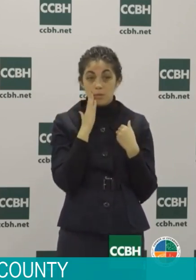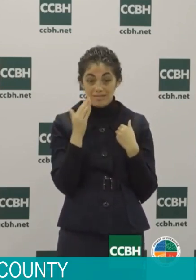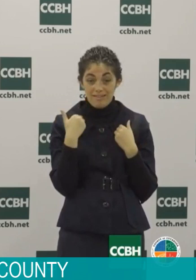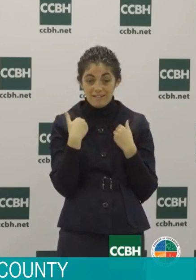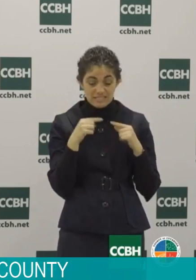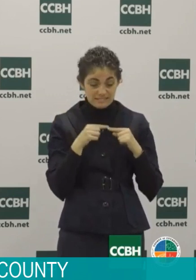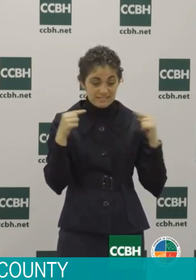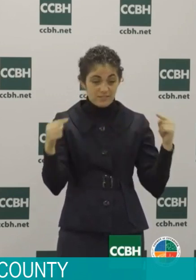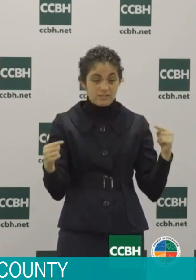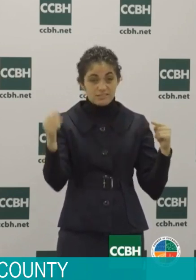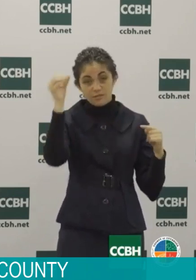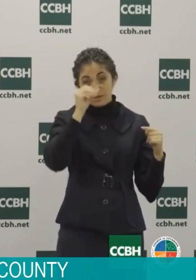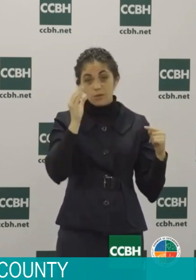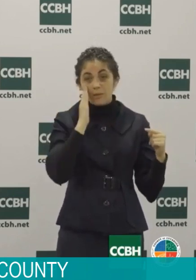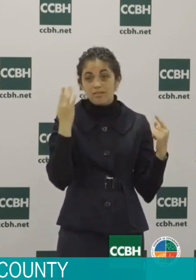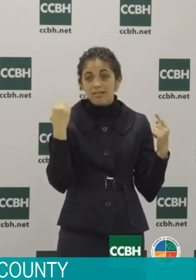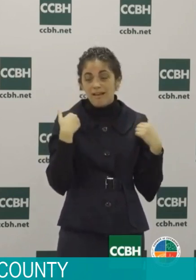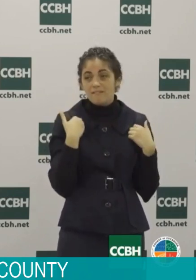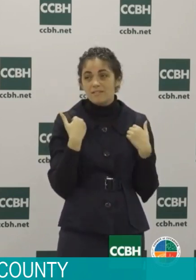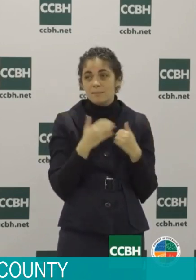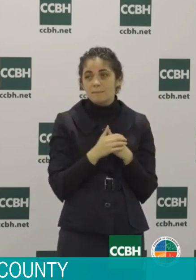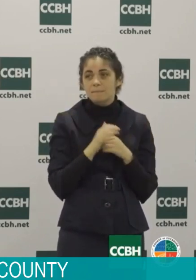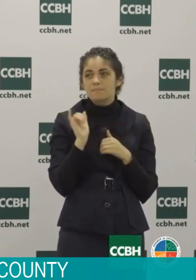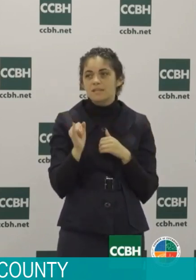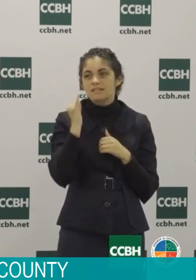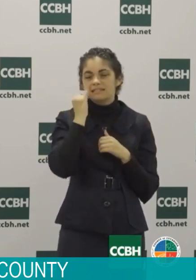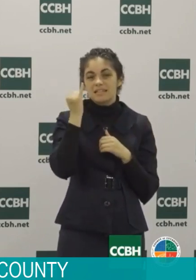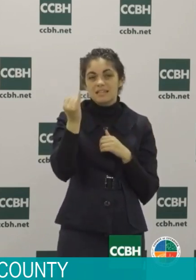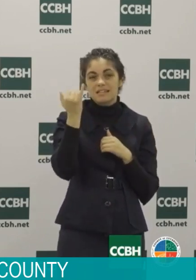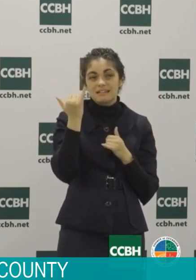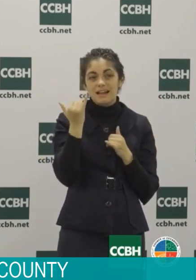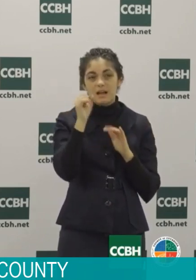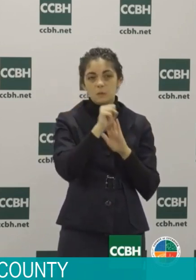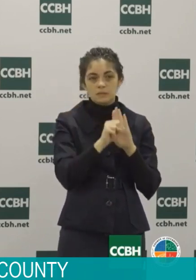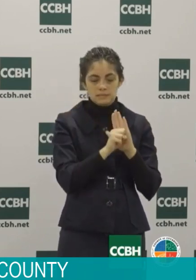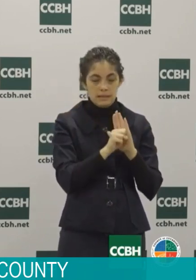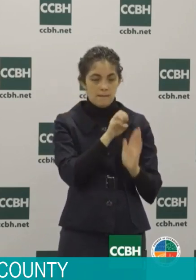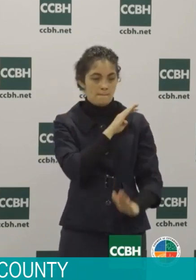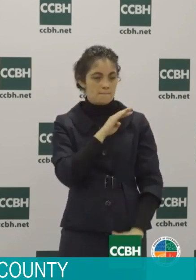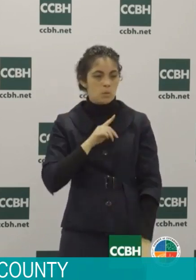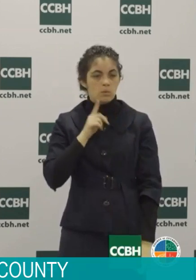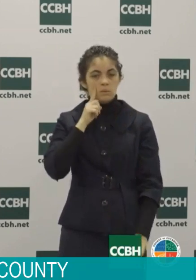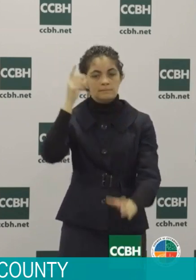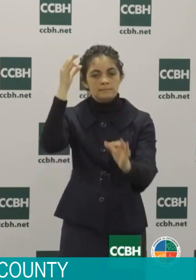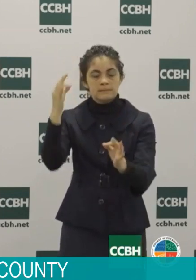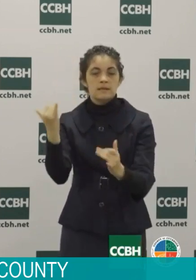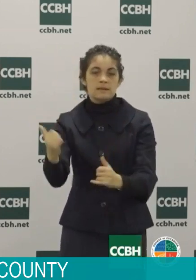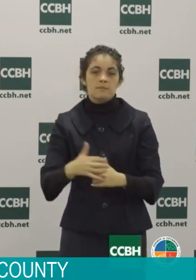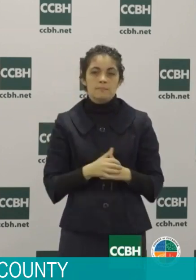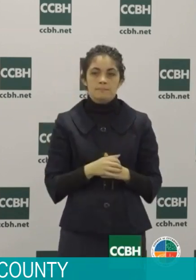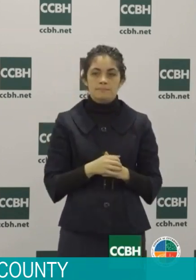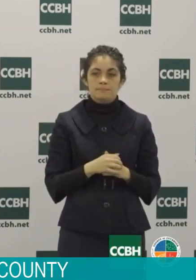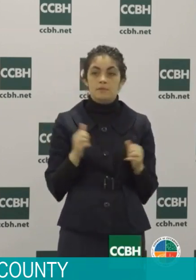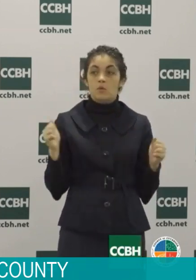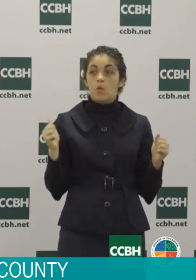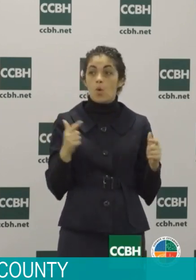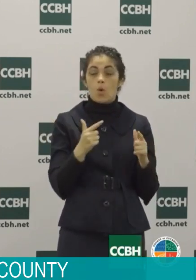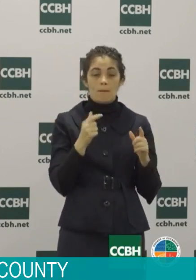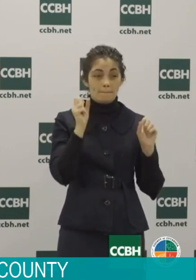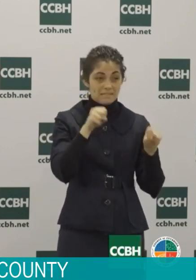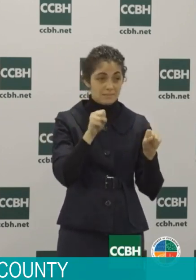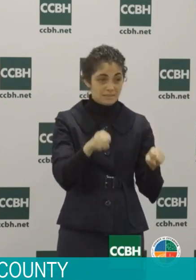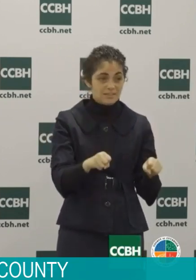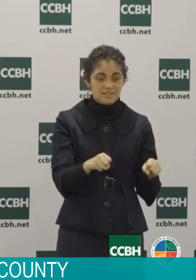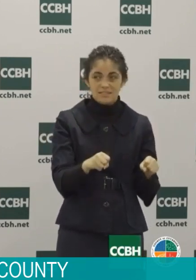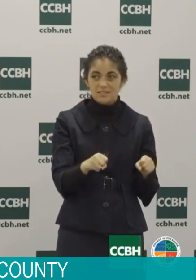some differences of opinion. And so I think that's the idea of now having this statewide board to make that determination. So in every case, we